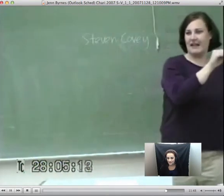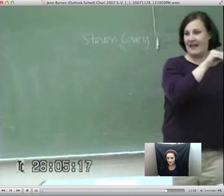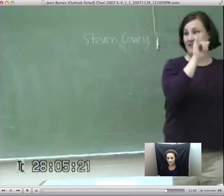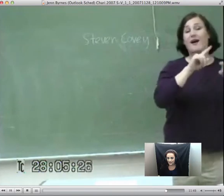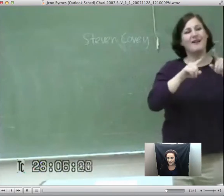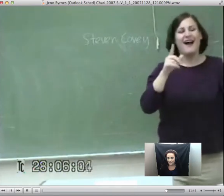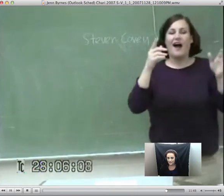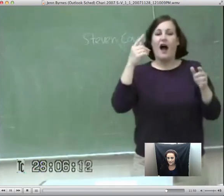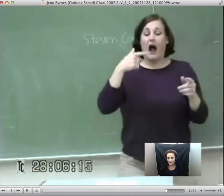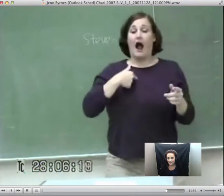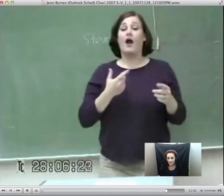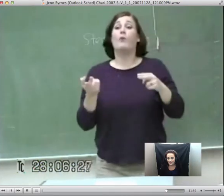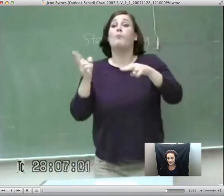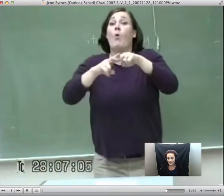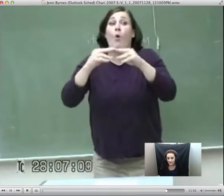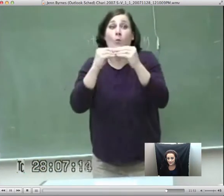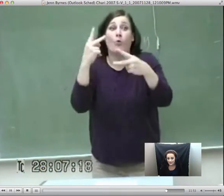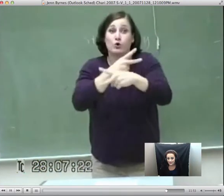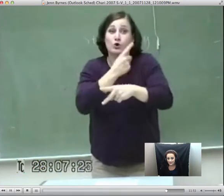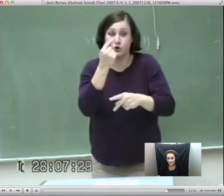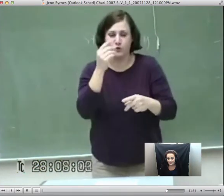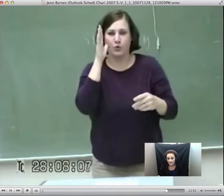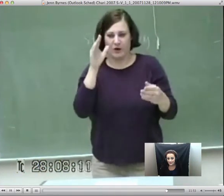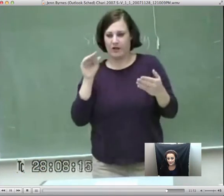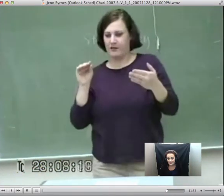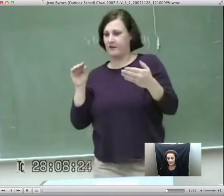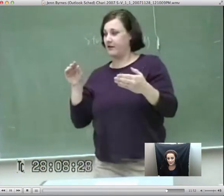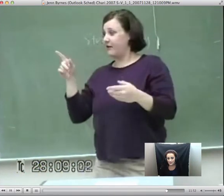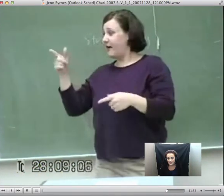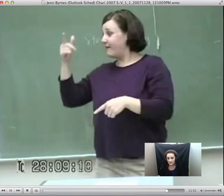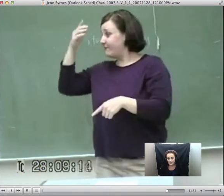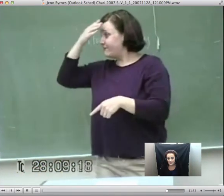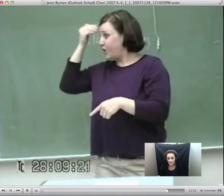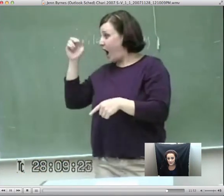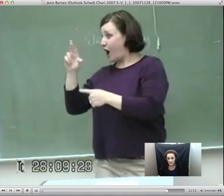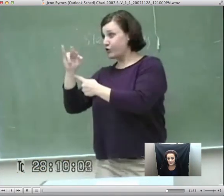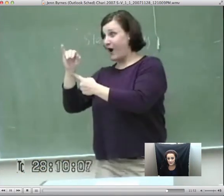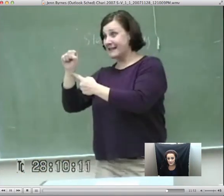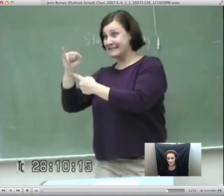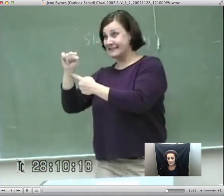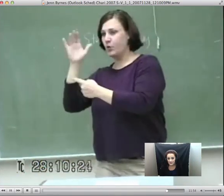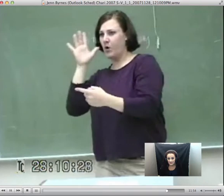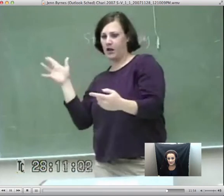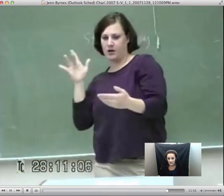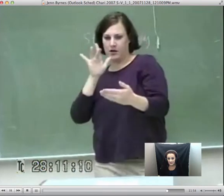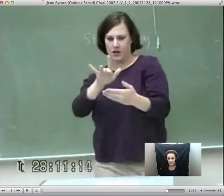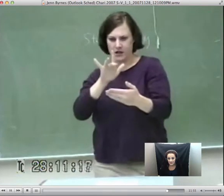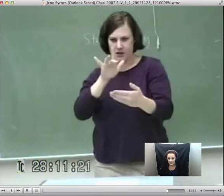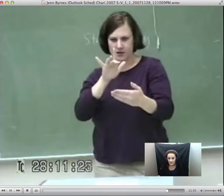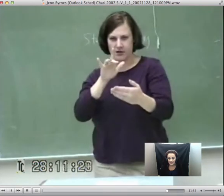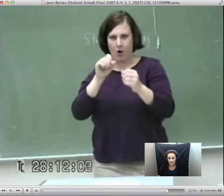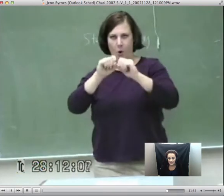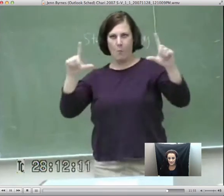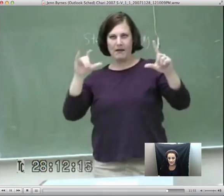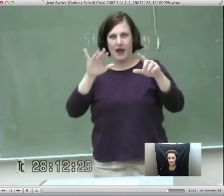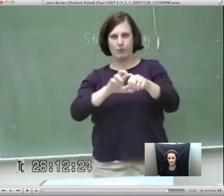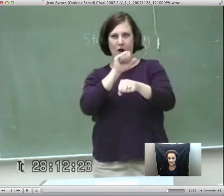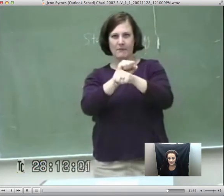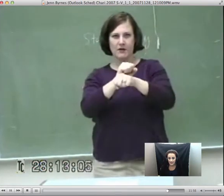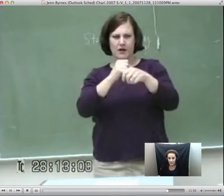I can put that into my calendar. The worst thing to do is, if I forget something, I can open it